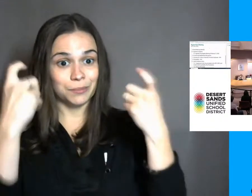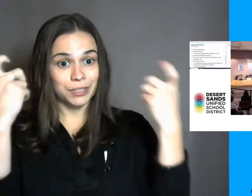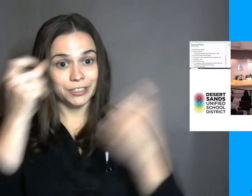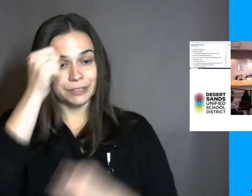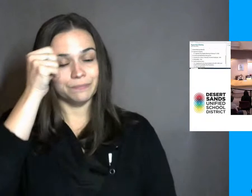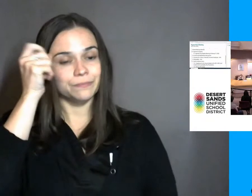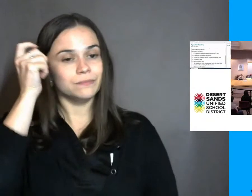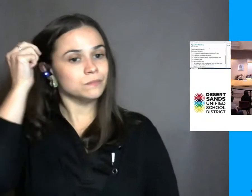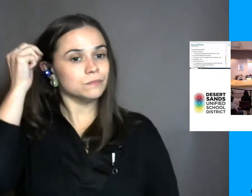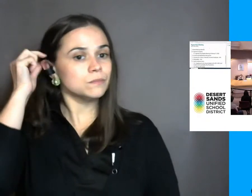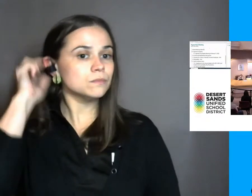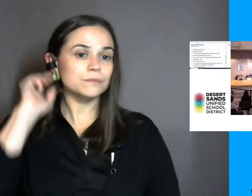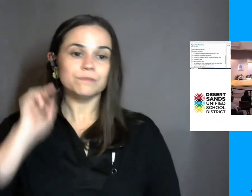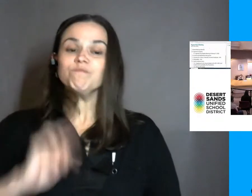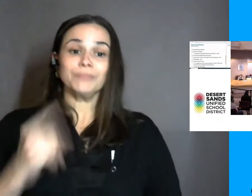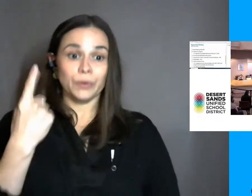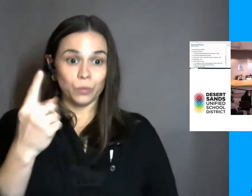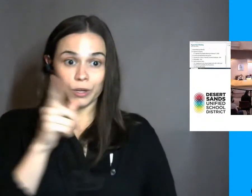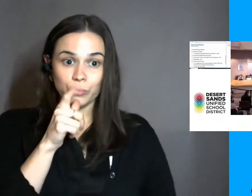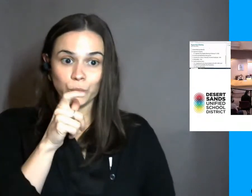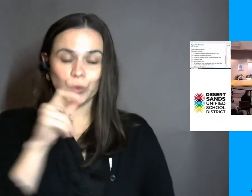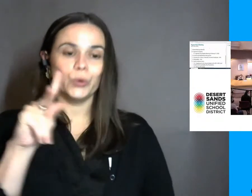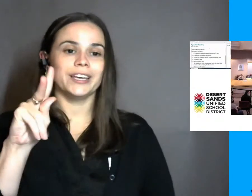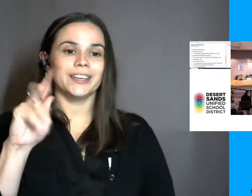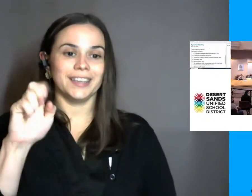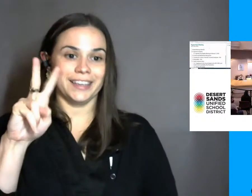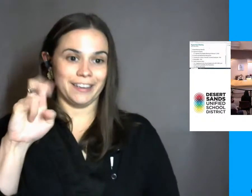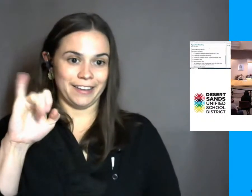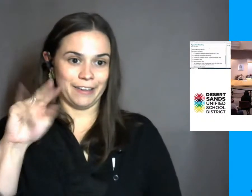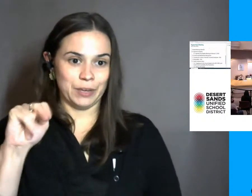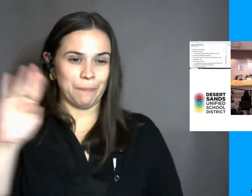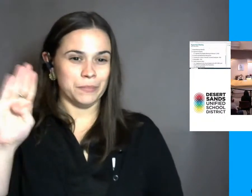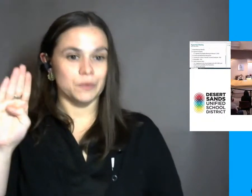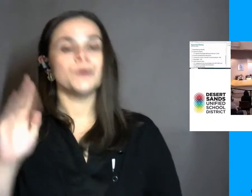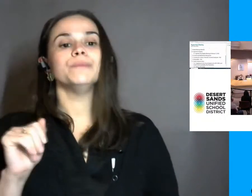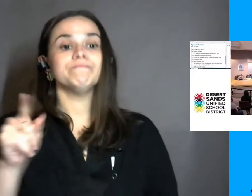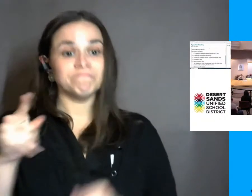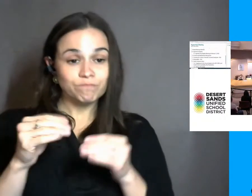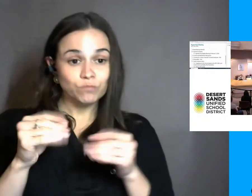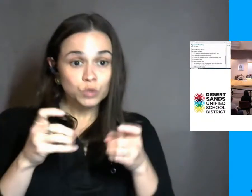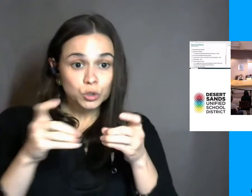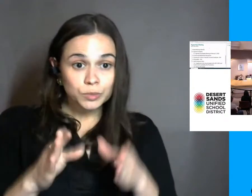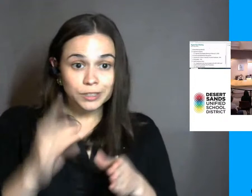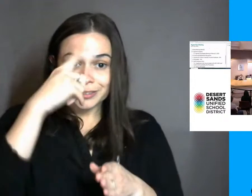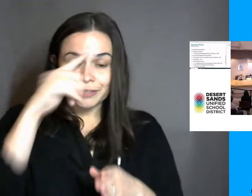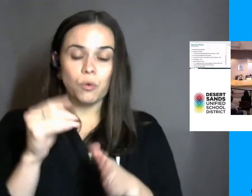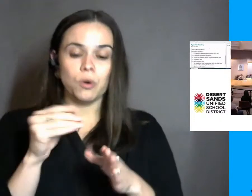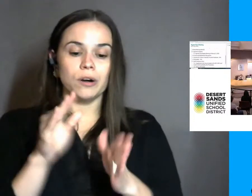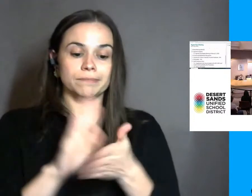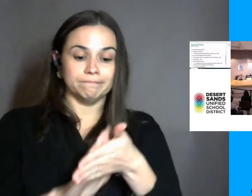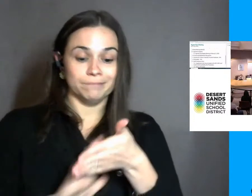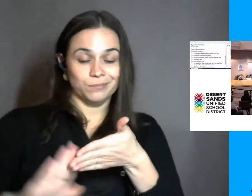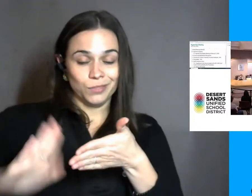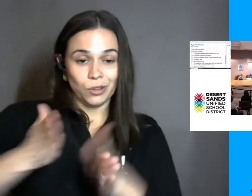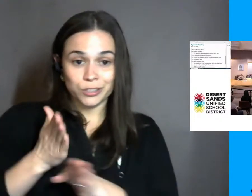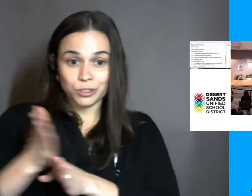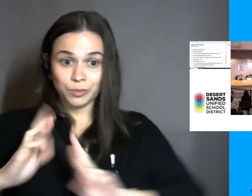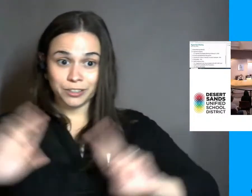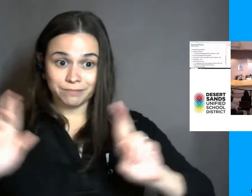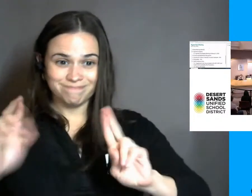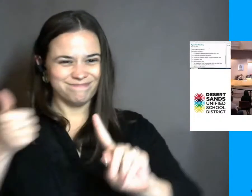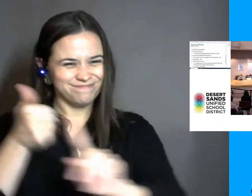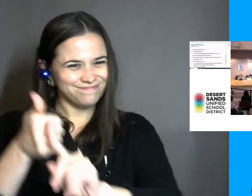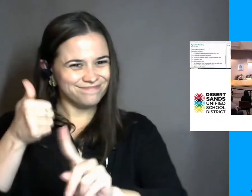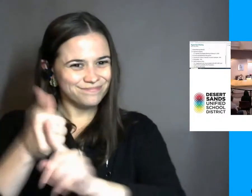Bebo, Kev, come on, Director of College and Career Readiness, will be receiving the